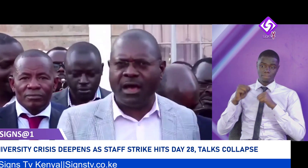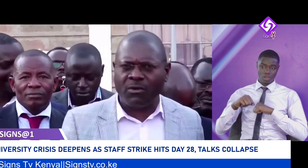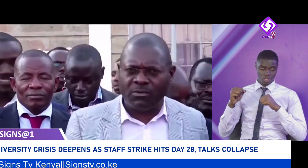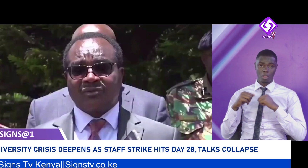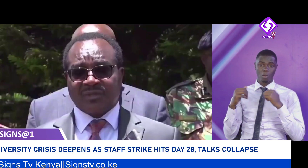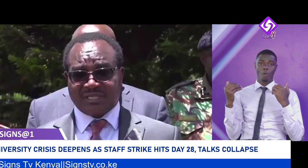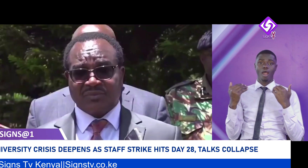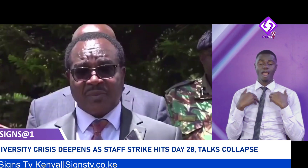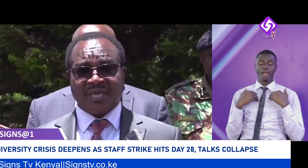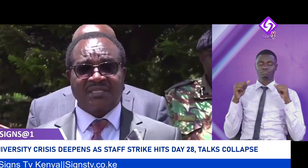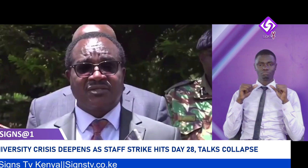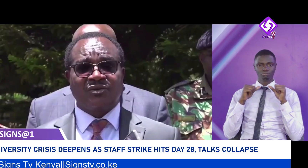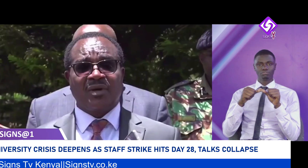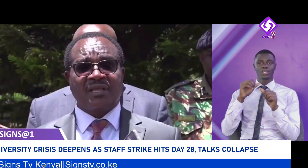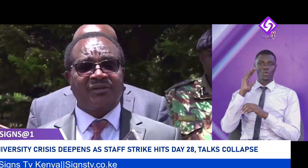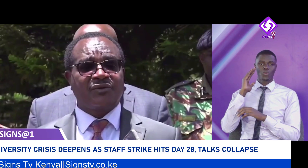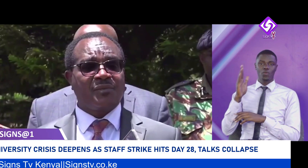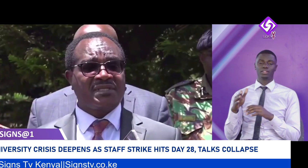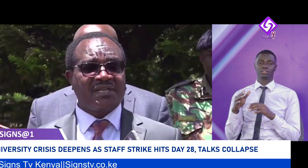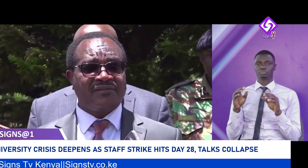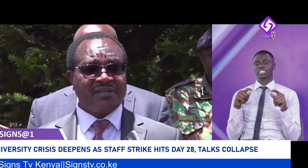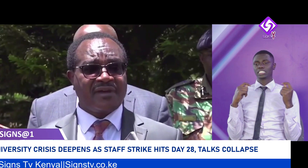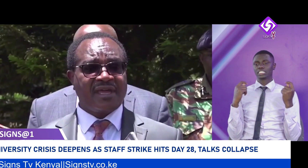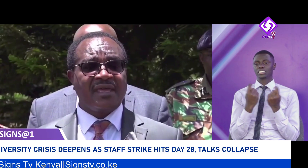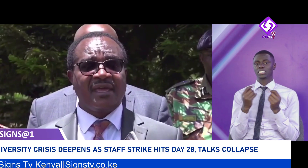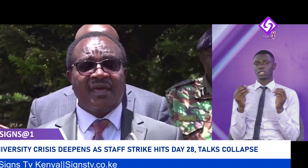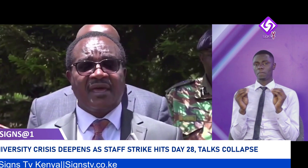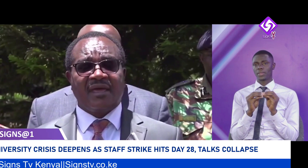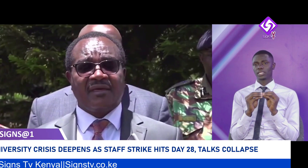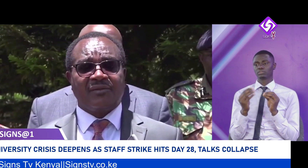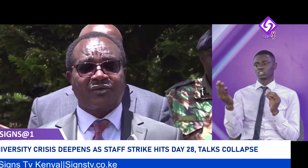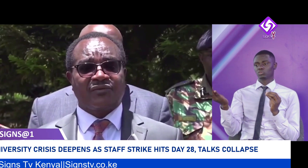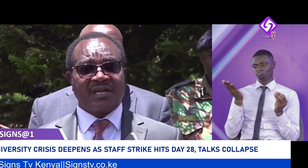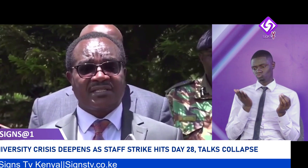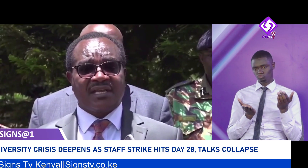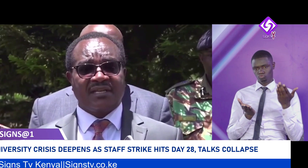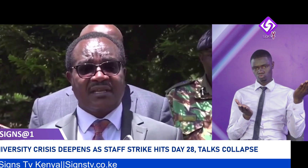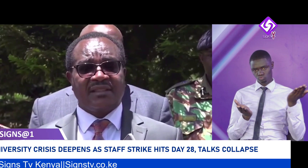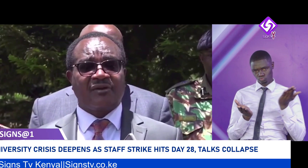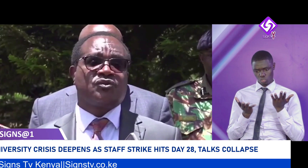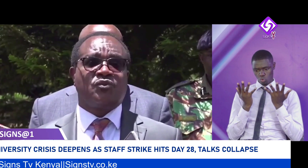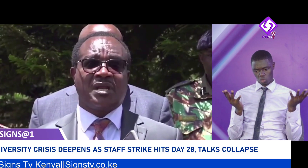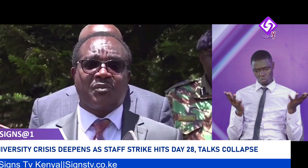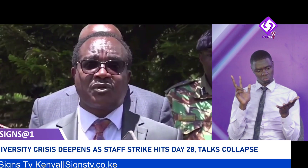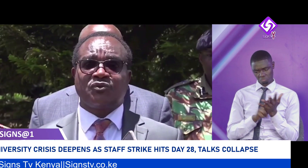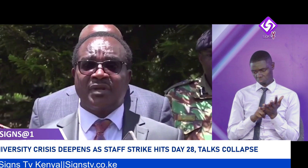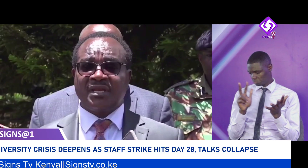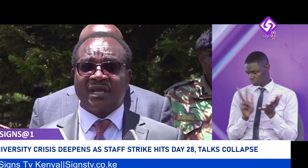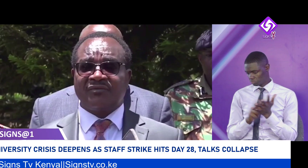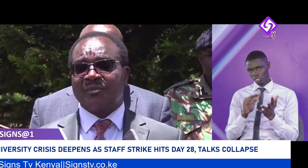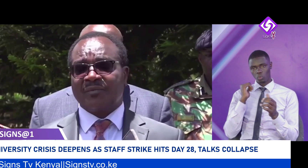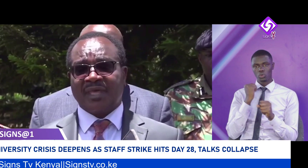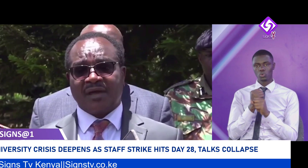nao. So the teams met to look at the documents and verify those facts, and they are going to do a report today, and from there